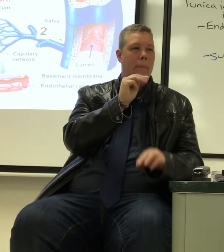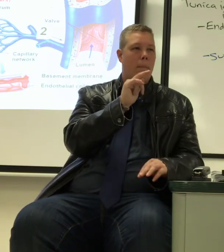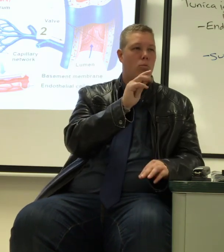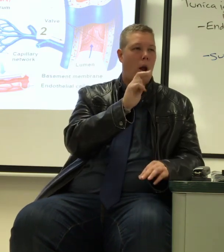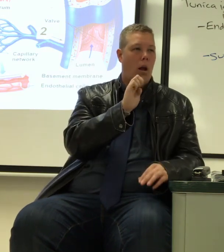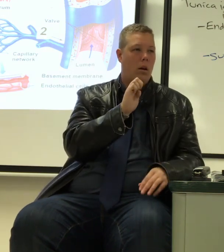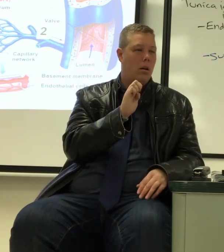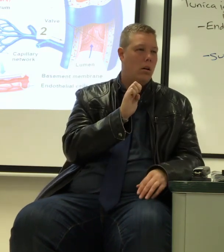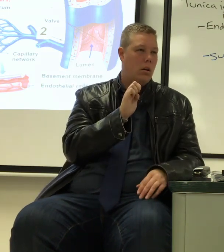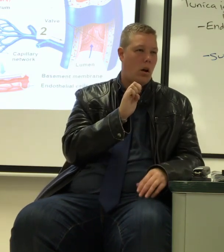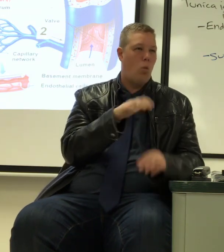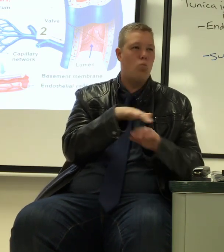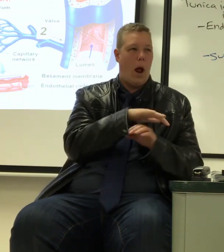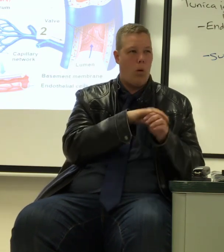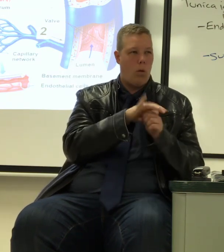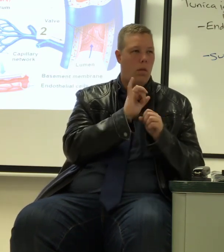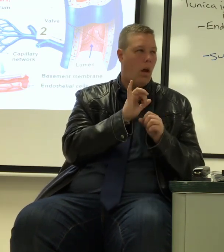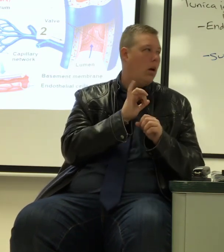CT.